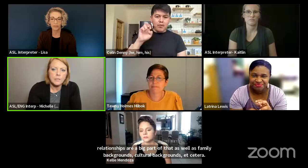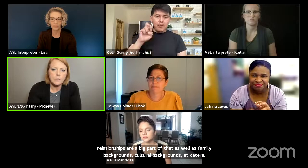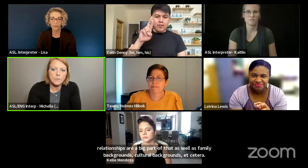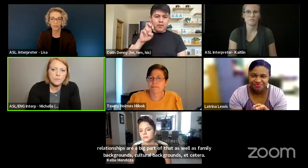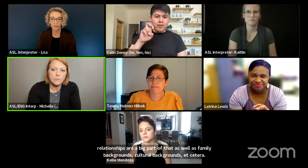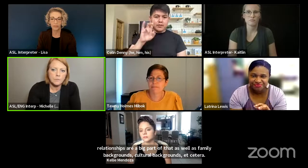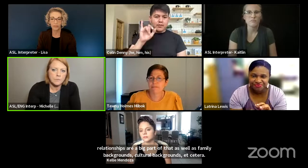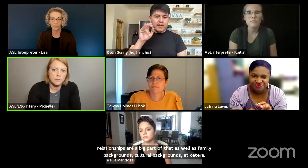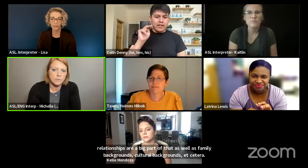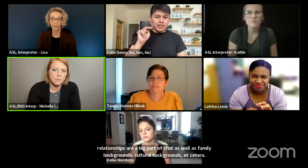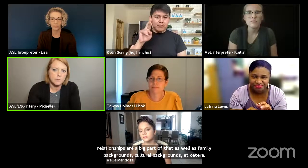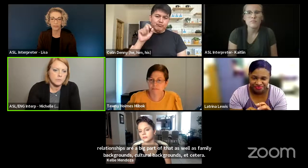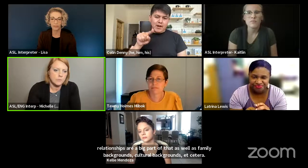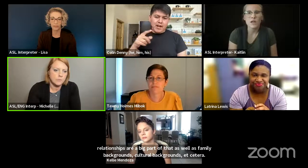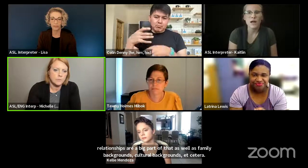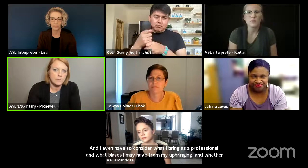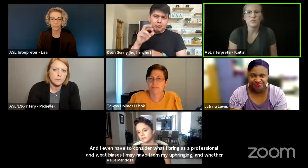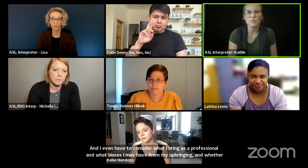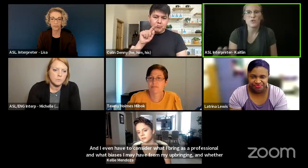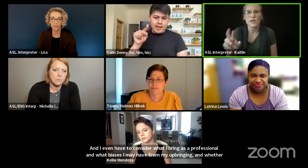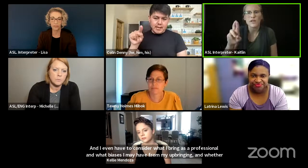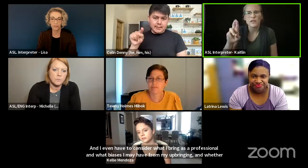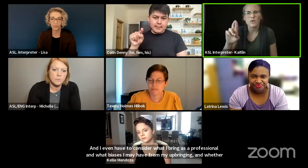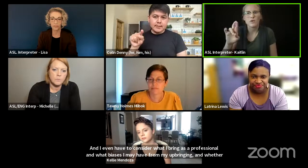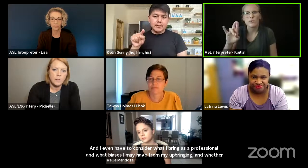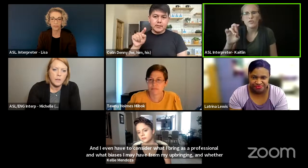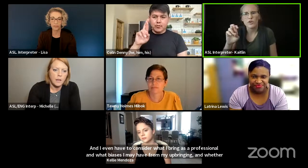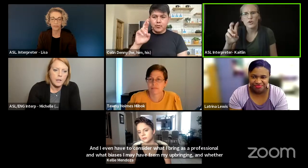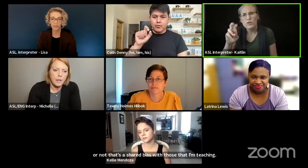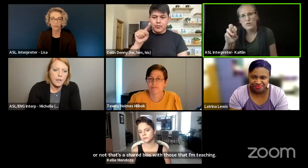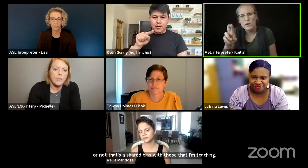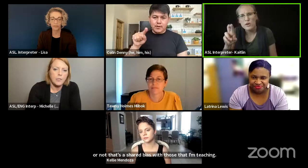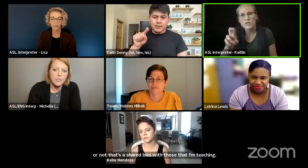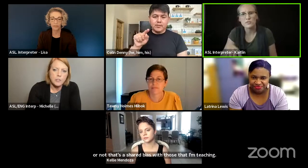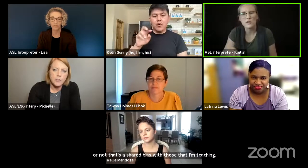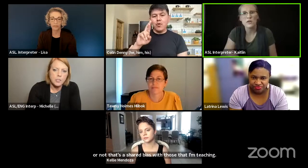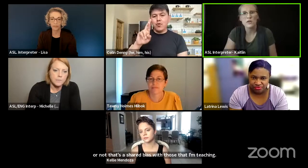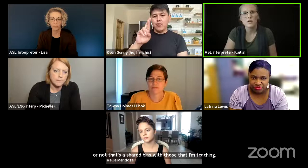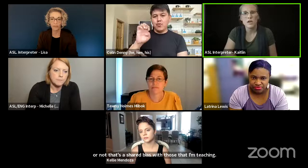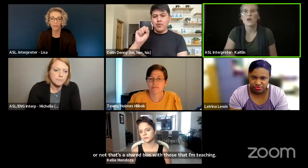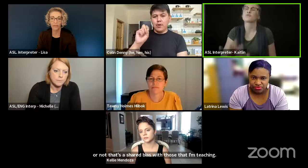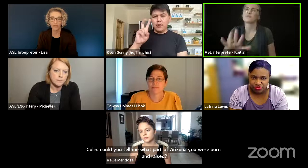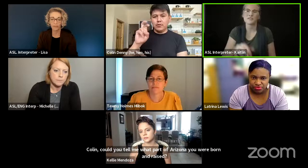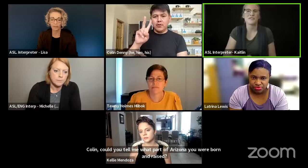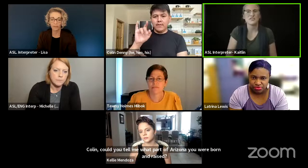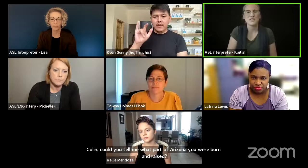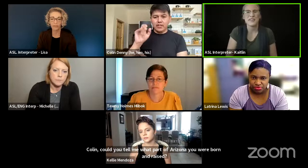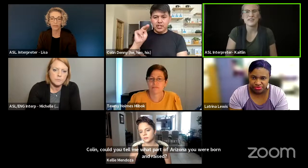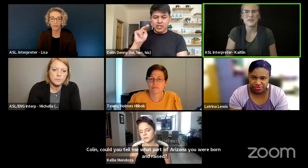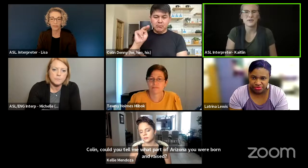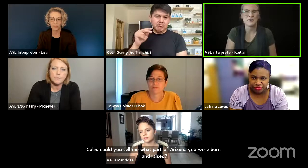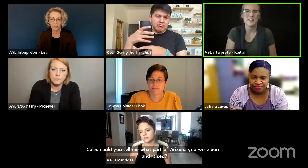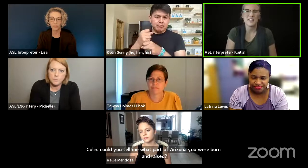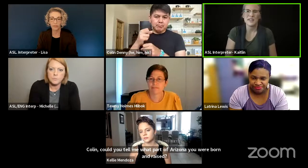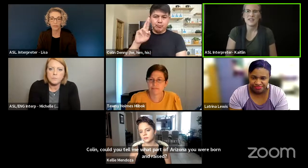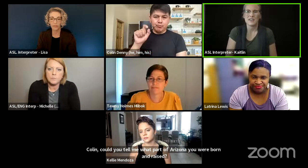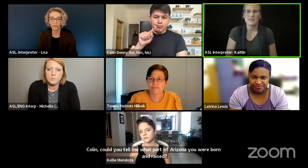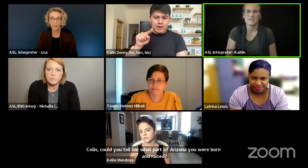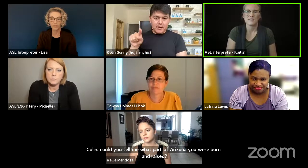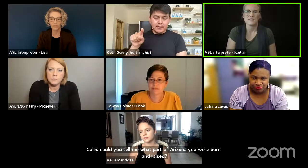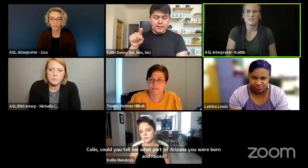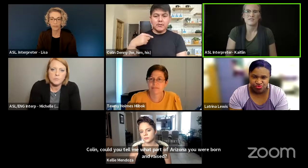and raised? I was born in the river. On the reservation. On the reservation, thank you.